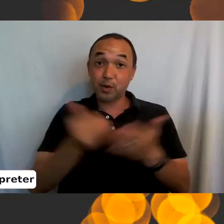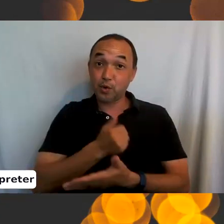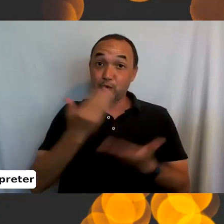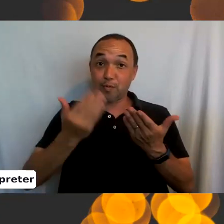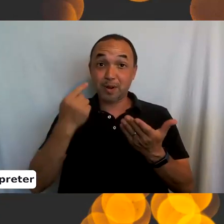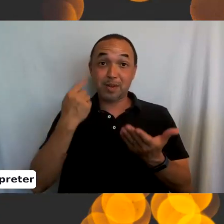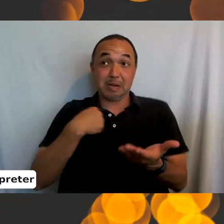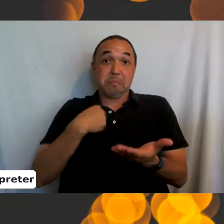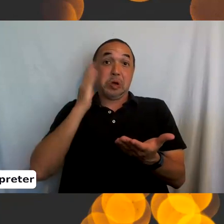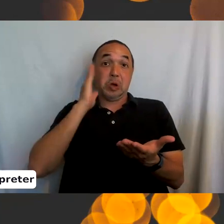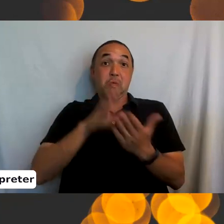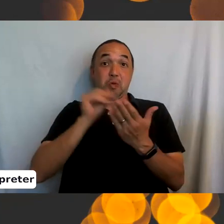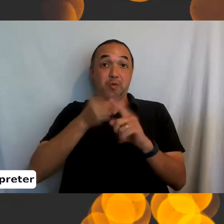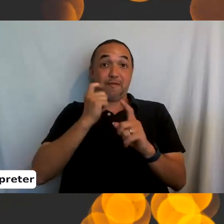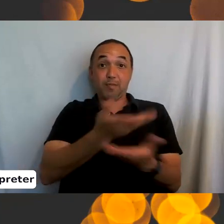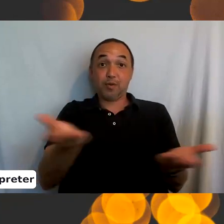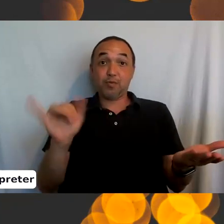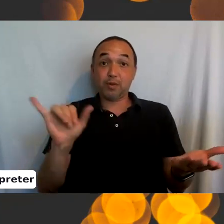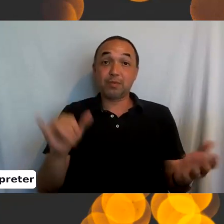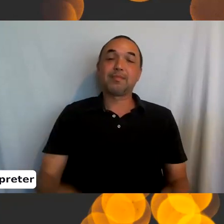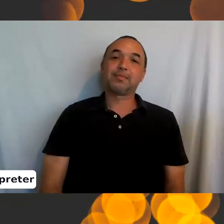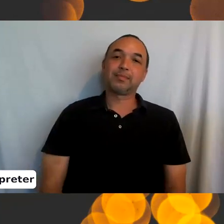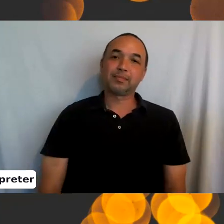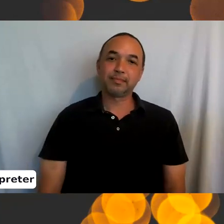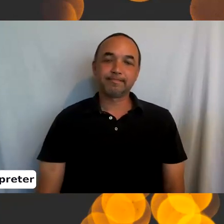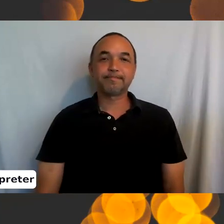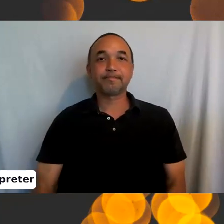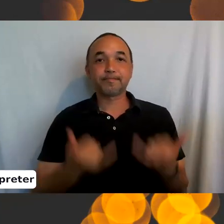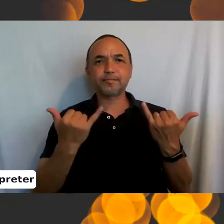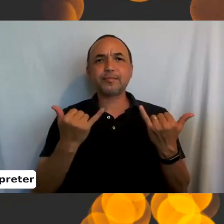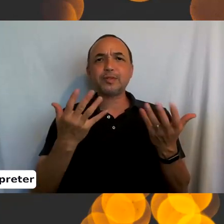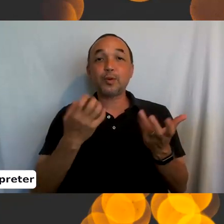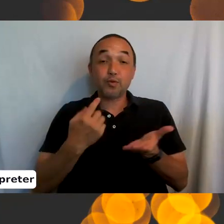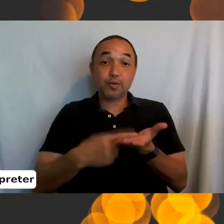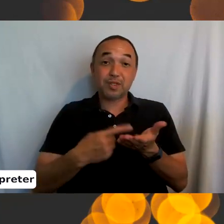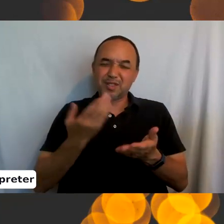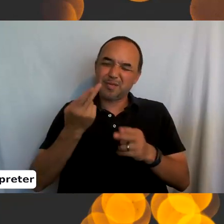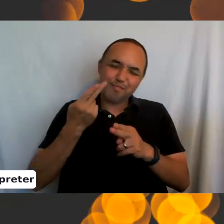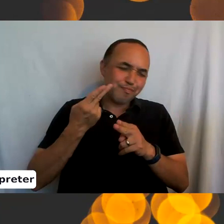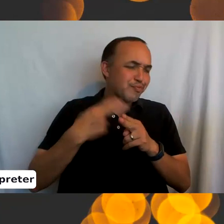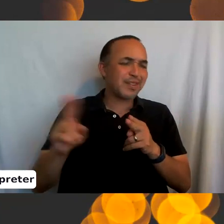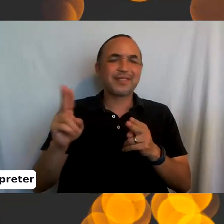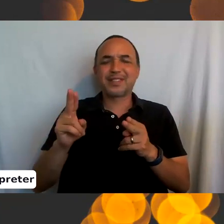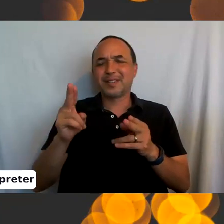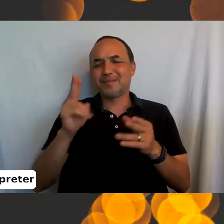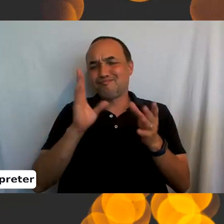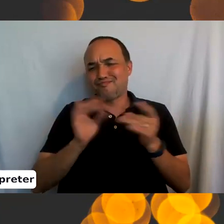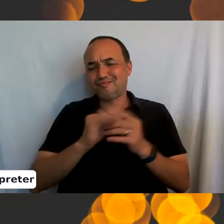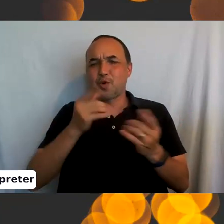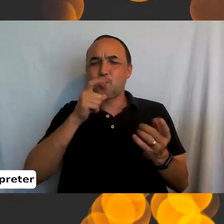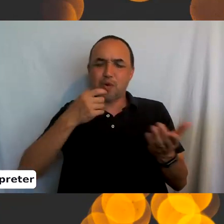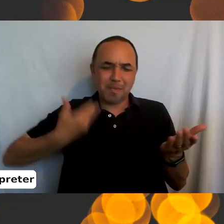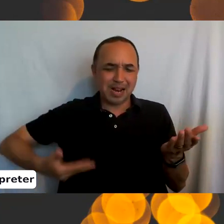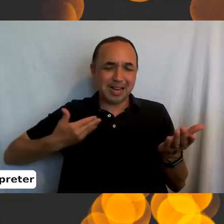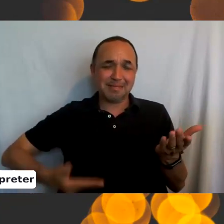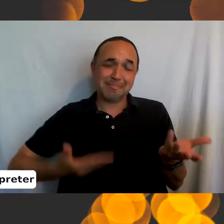new from you too, which I love. So I just want to go over really quickly who I am, just in case you don't know, because I know not everybody knows